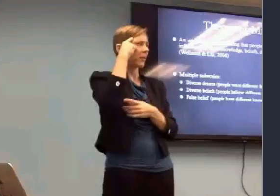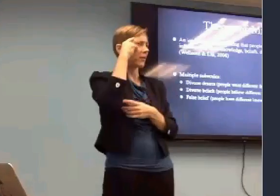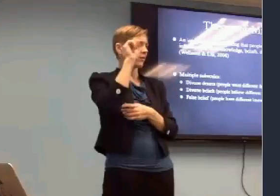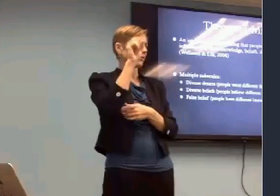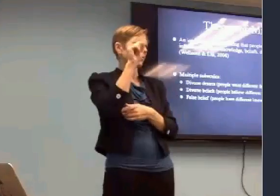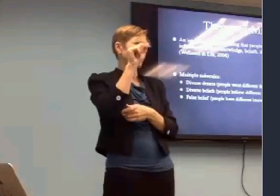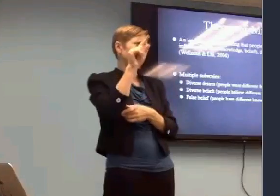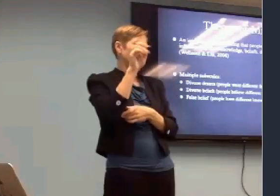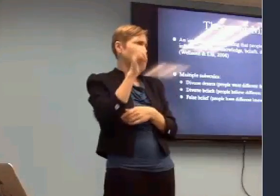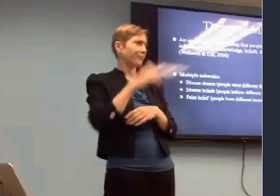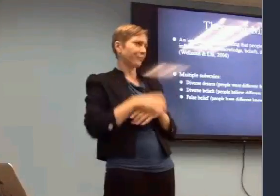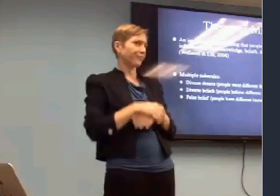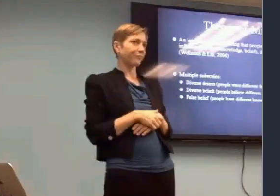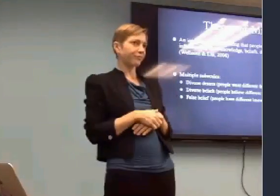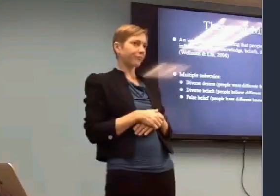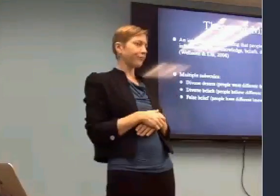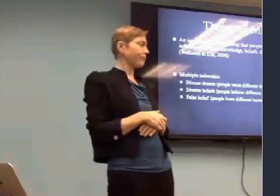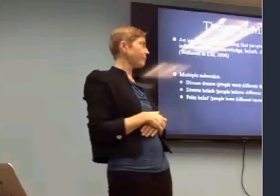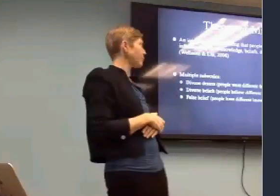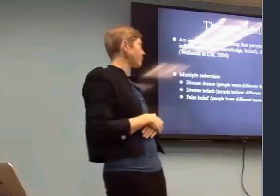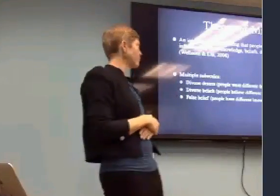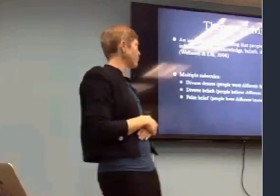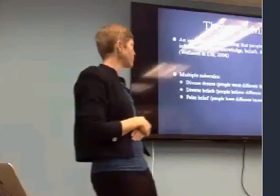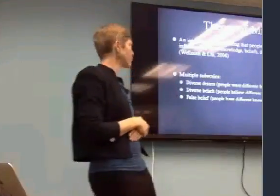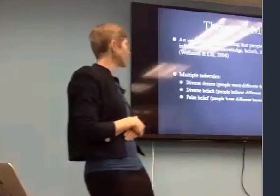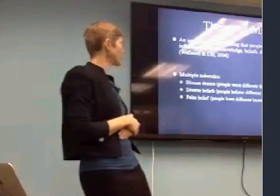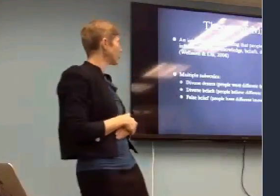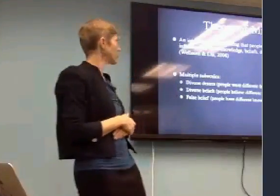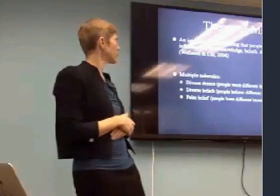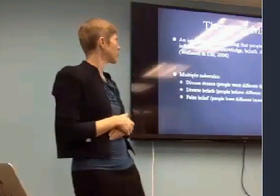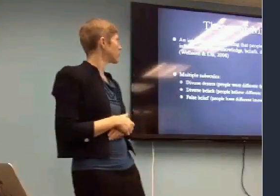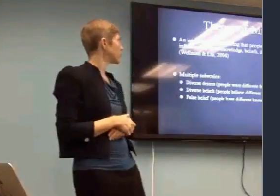know something about their mental state.